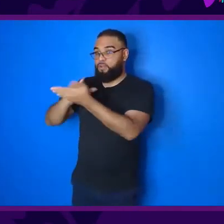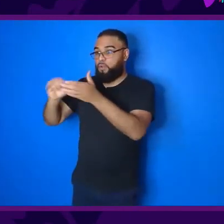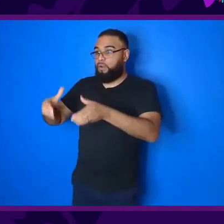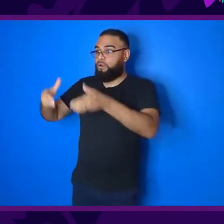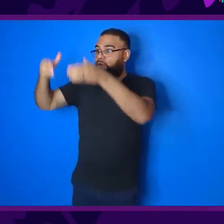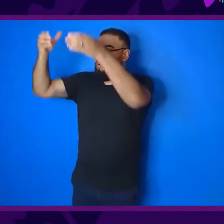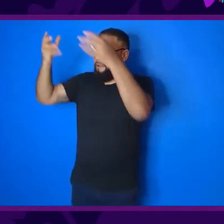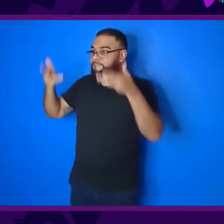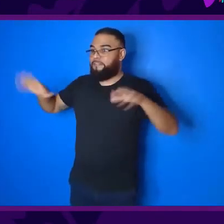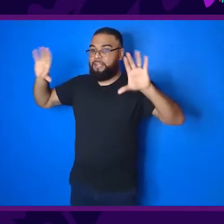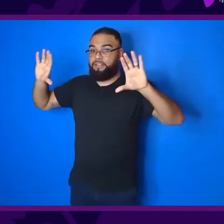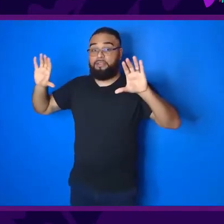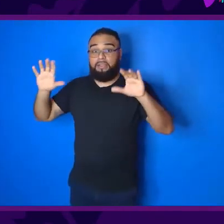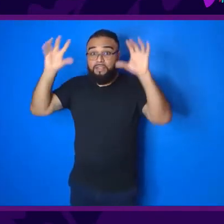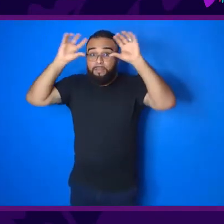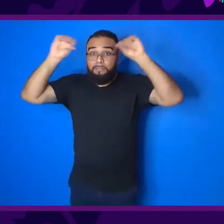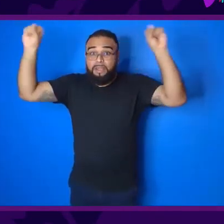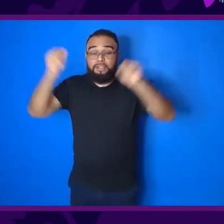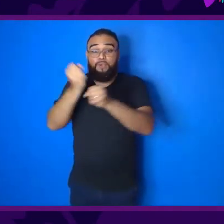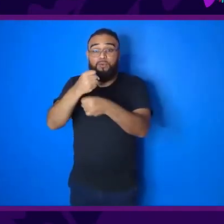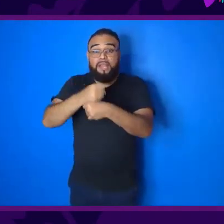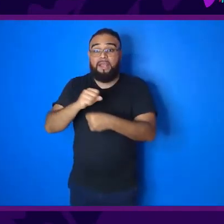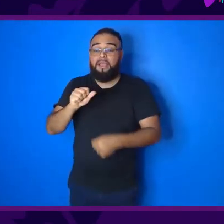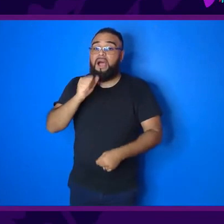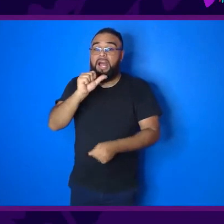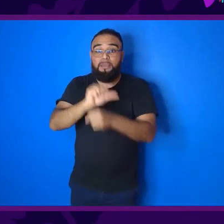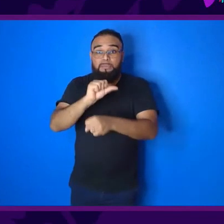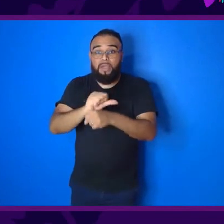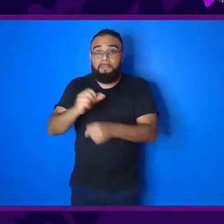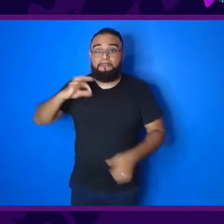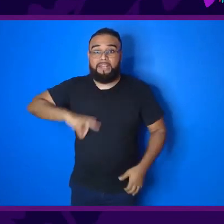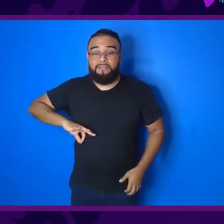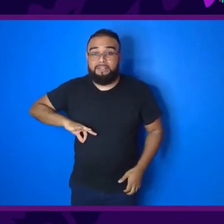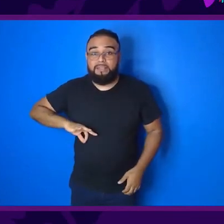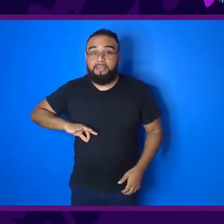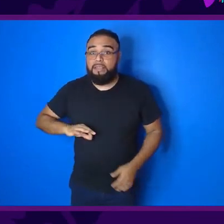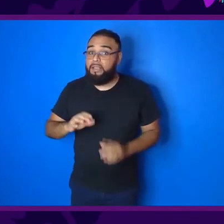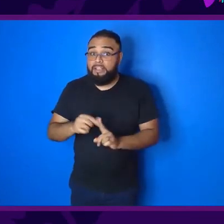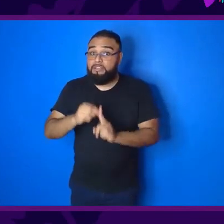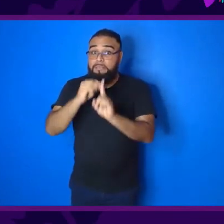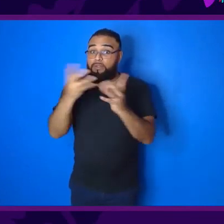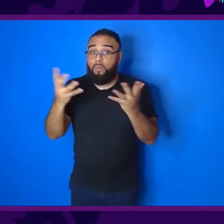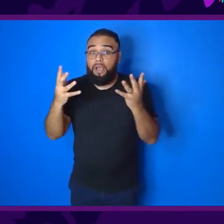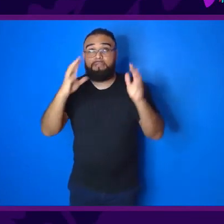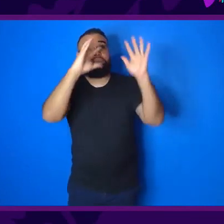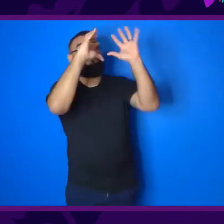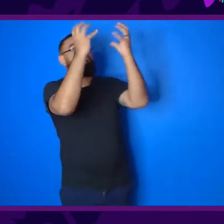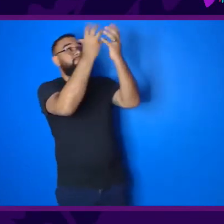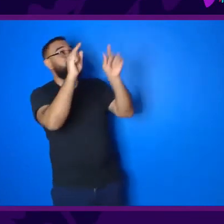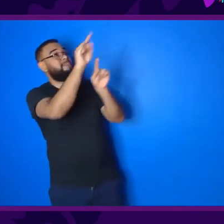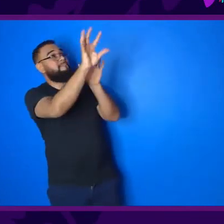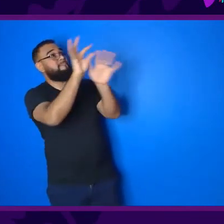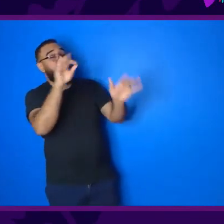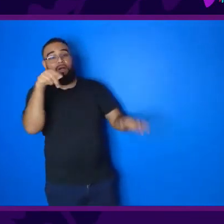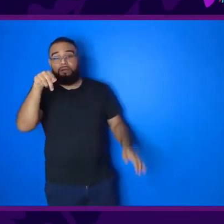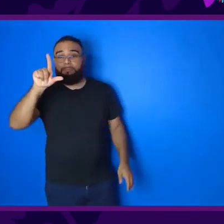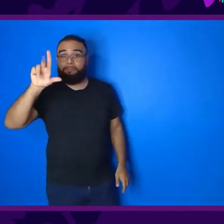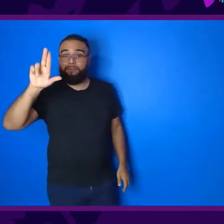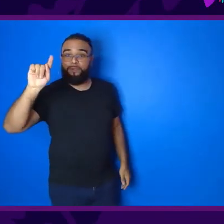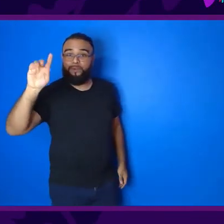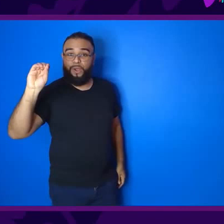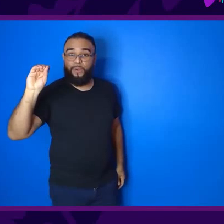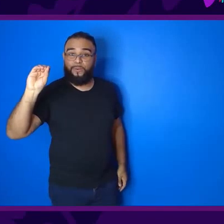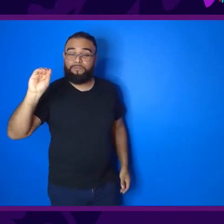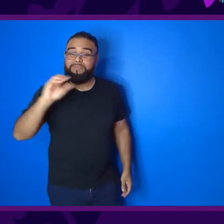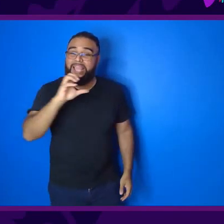benefits. And you know what was special? Pluto was discovered. Dolores, age only matters if you're cheese, okay?